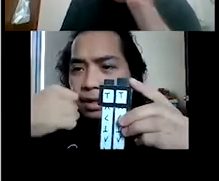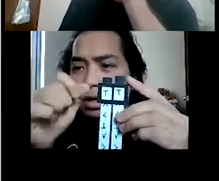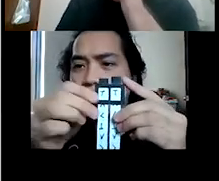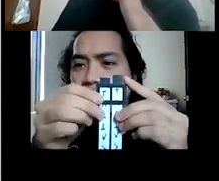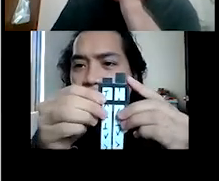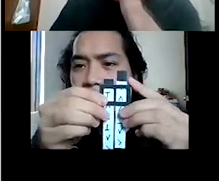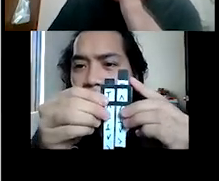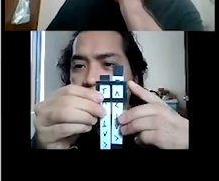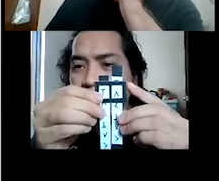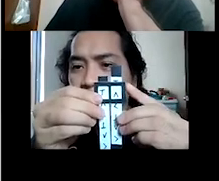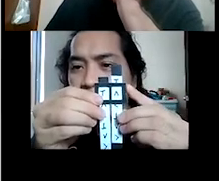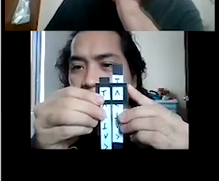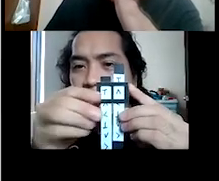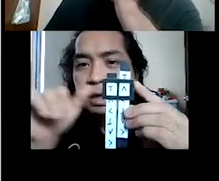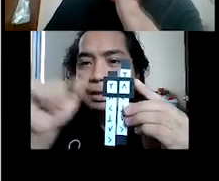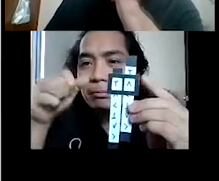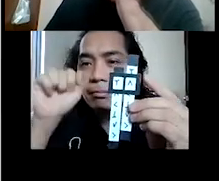see this?